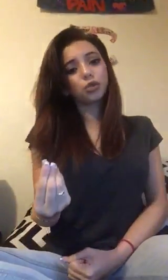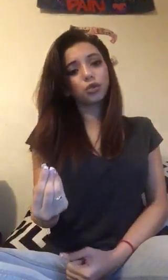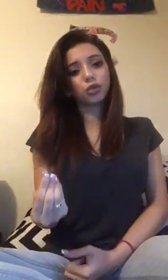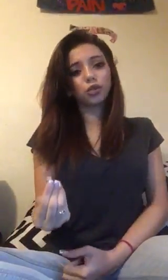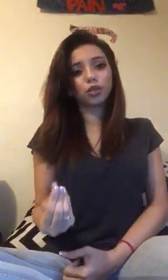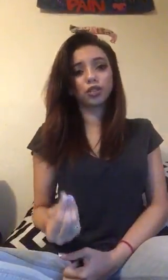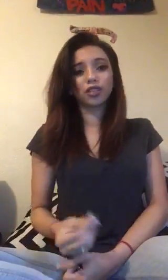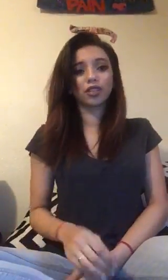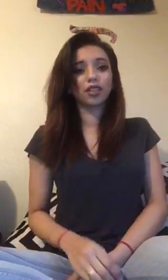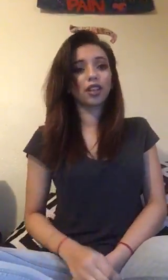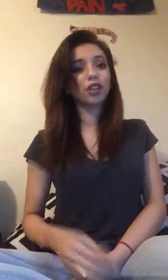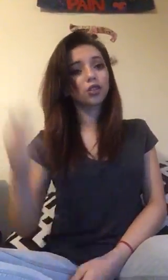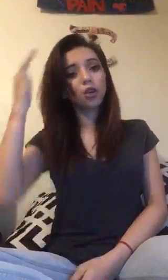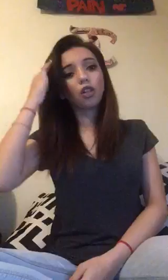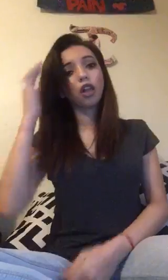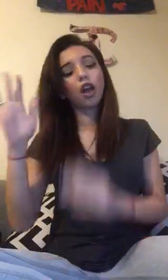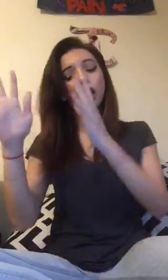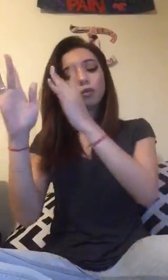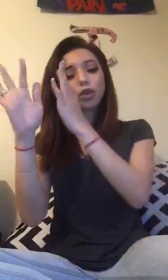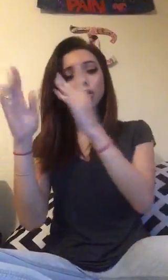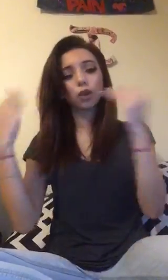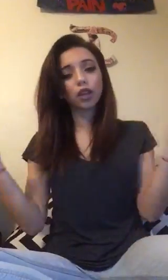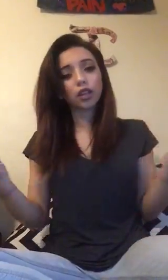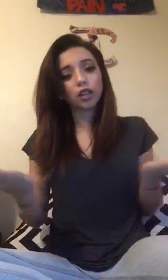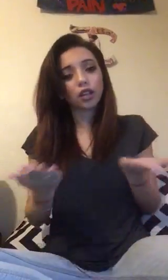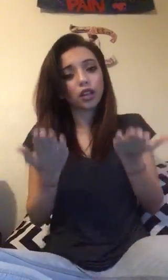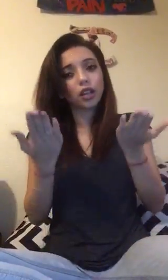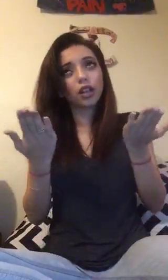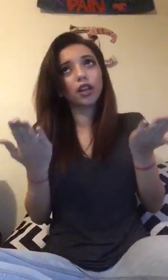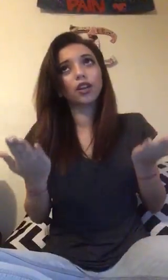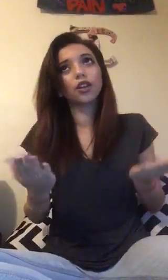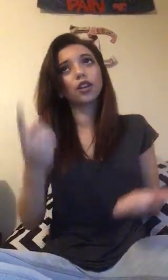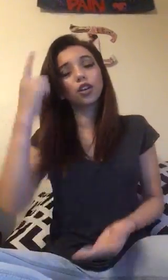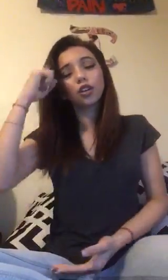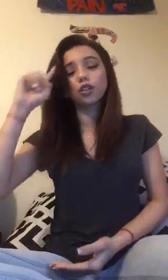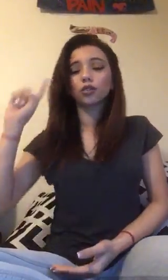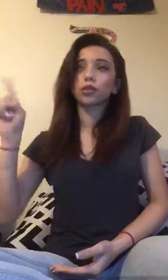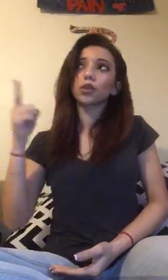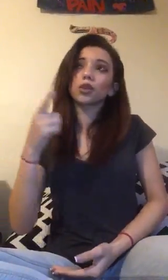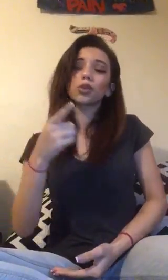Know that I'll be waiting here for you.